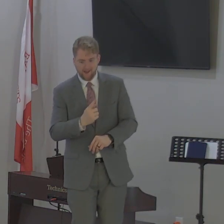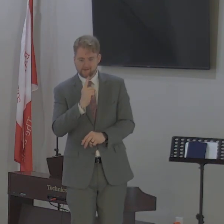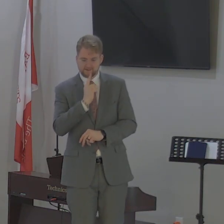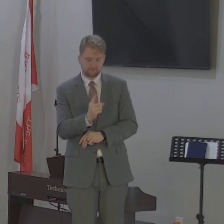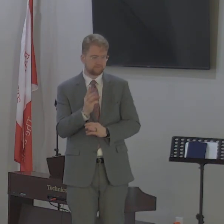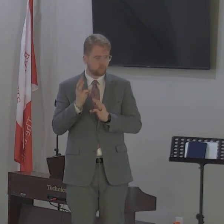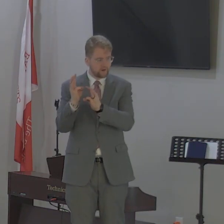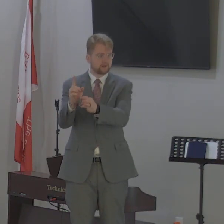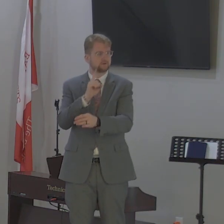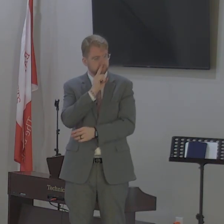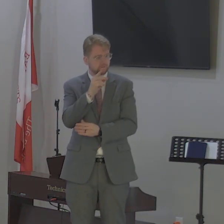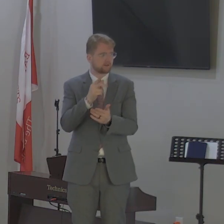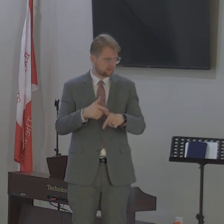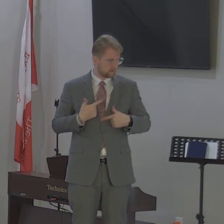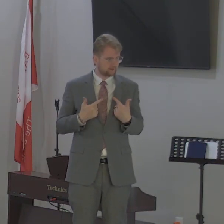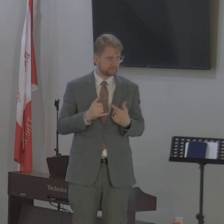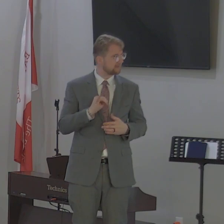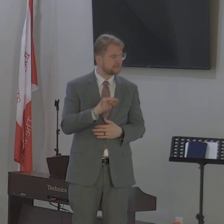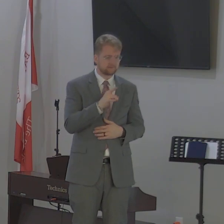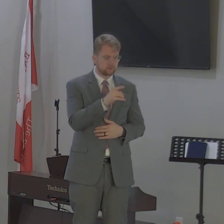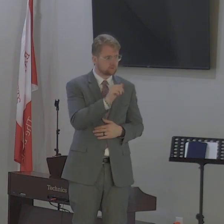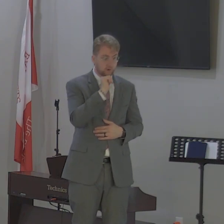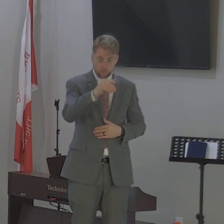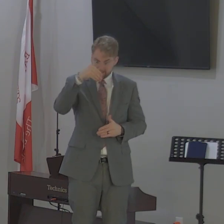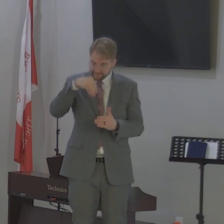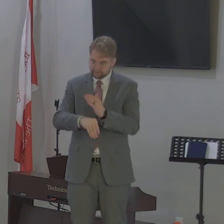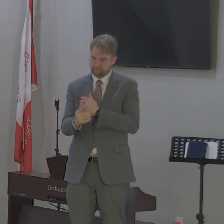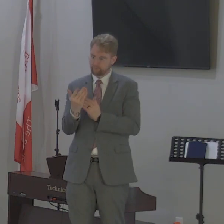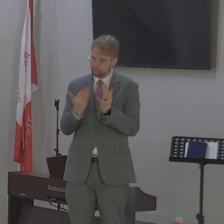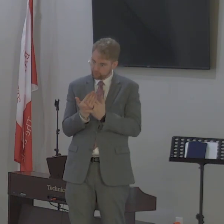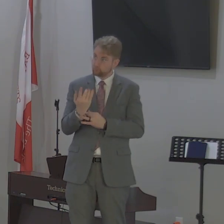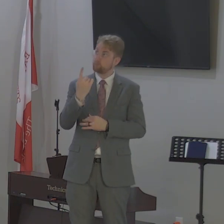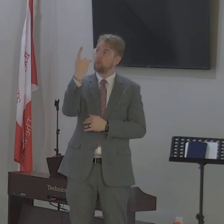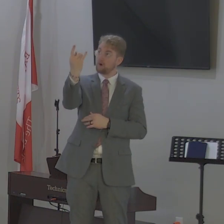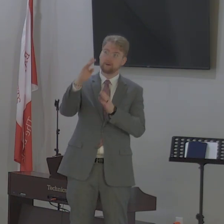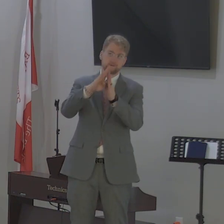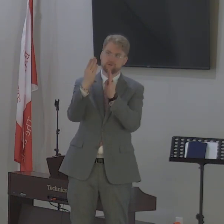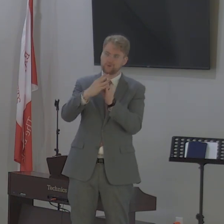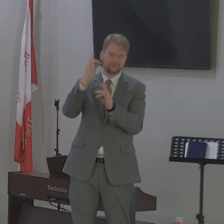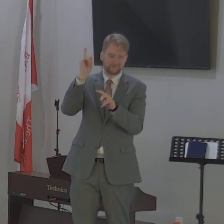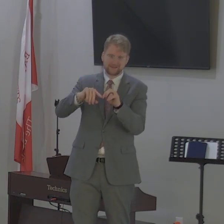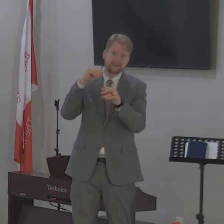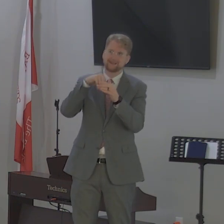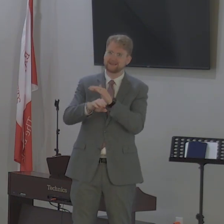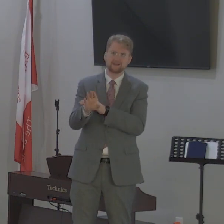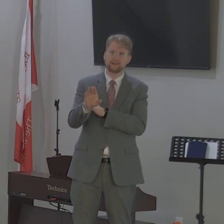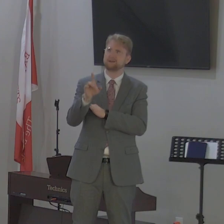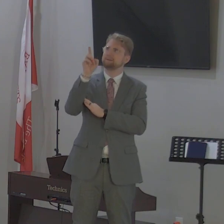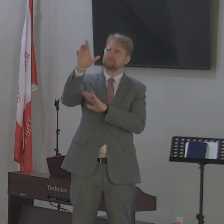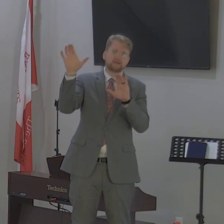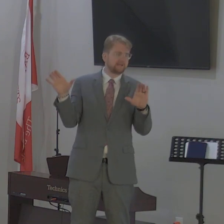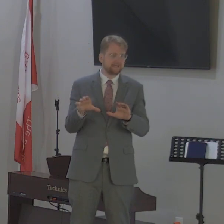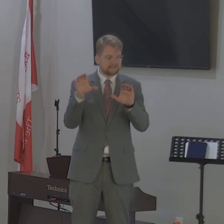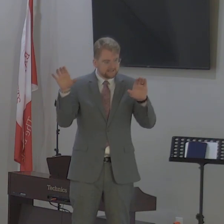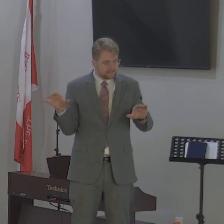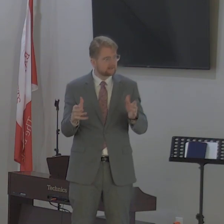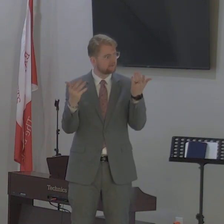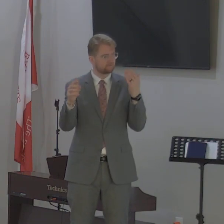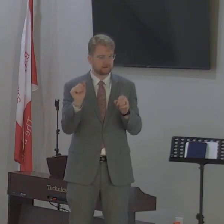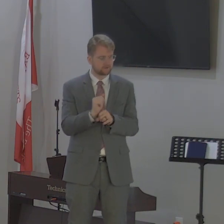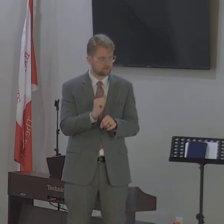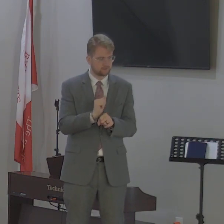come through the door, you can't enter the pasture. He made it pretty simple, right? You believe in Jesus Christ. He did the finished work. I don't want to continue to go down that road, but I